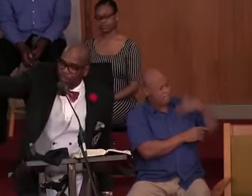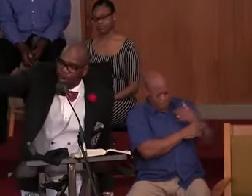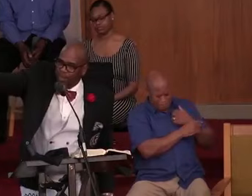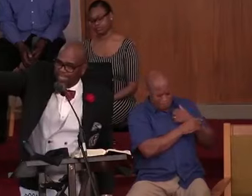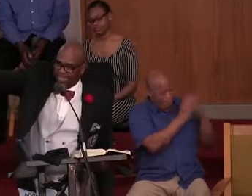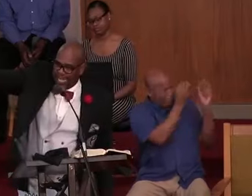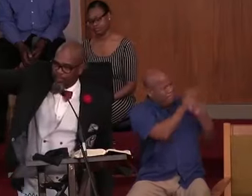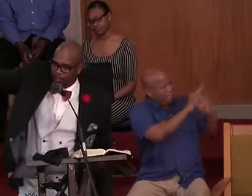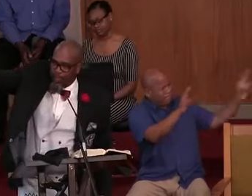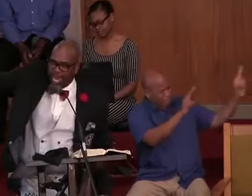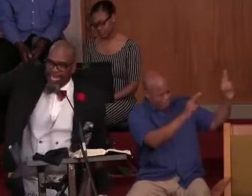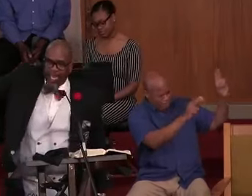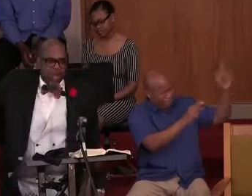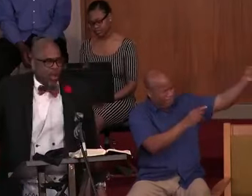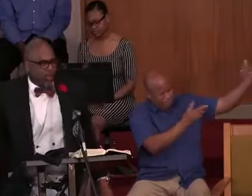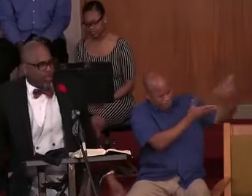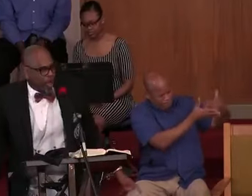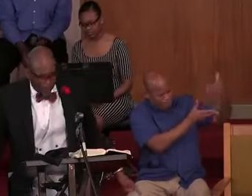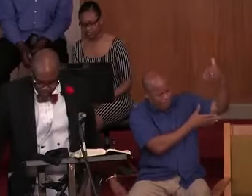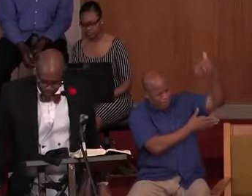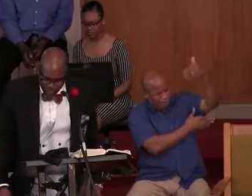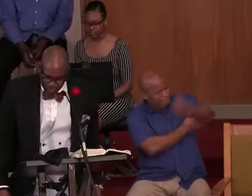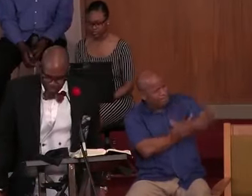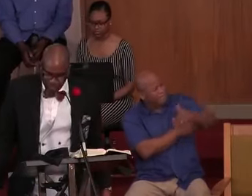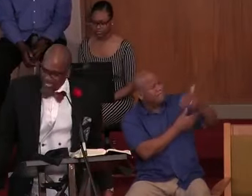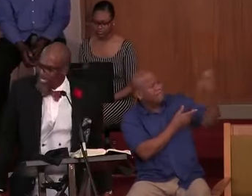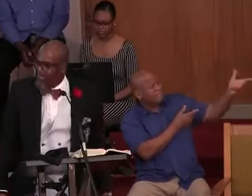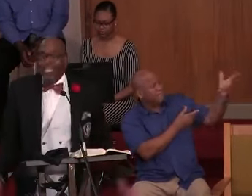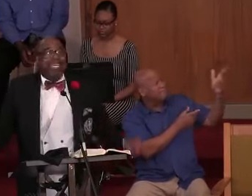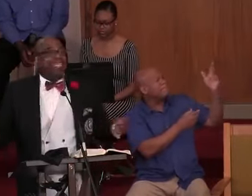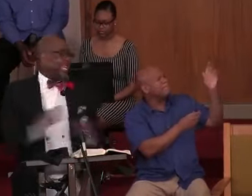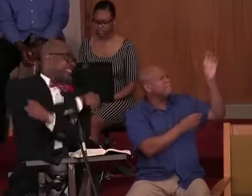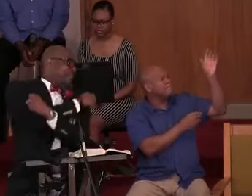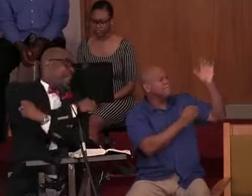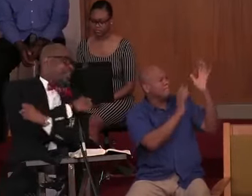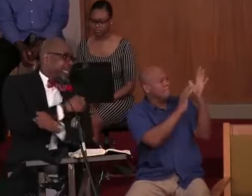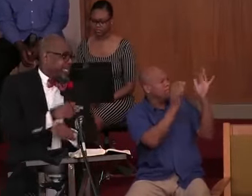mountain bore my Savior's body on a cross between two thieves.